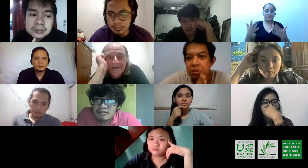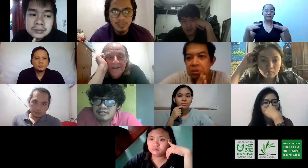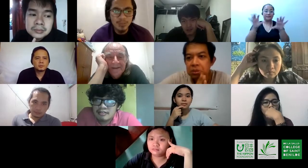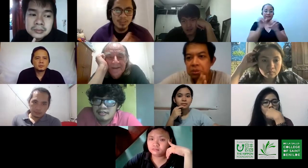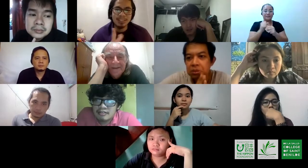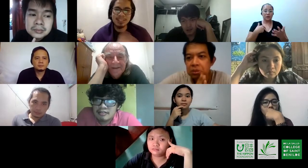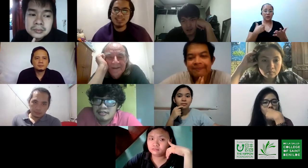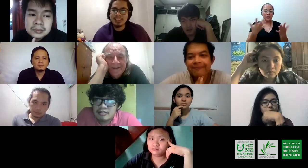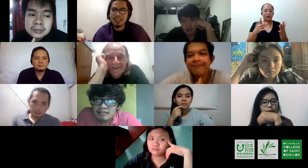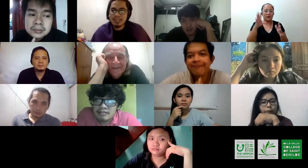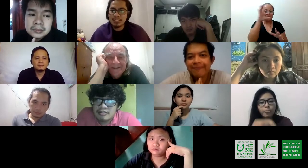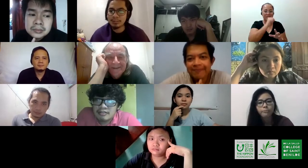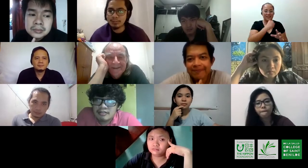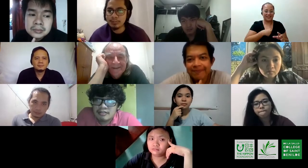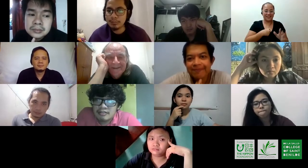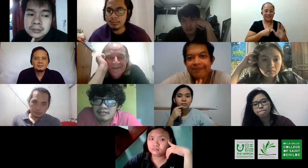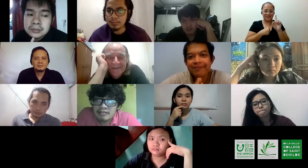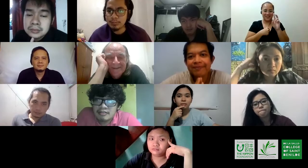Oops.